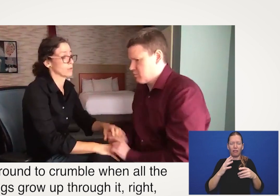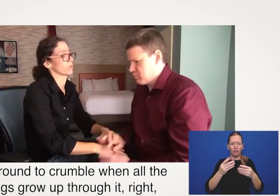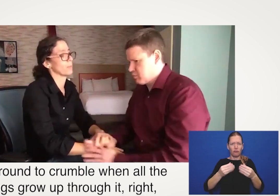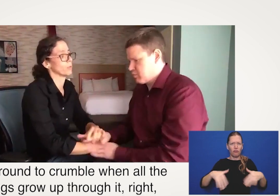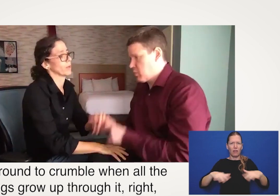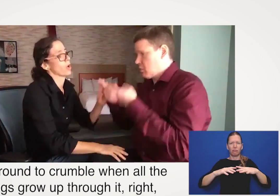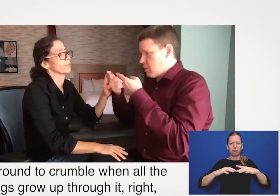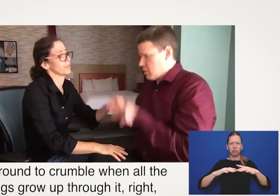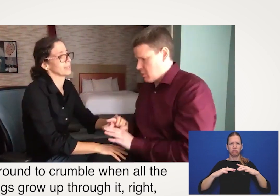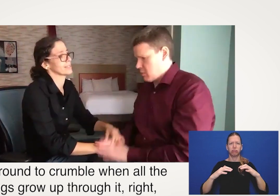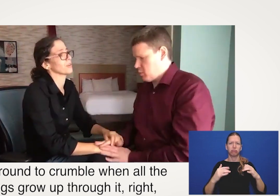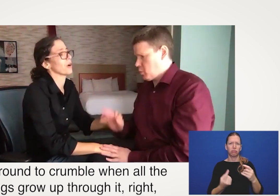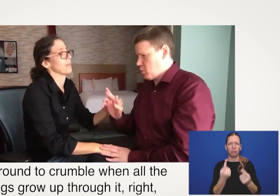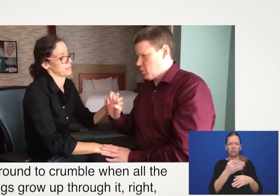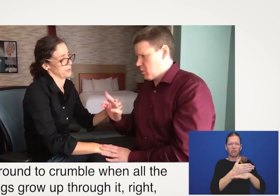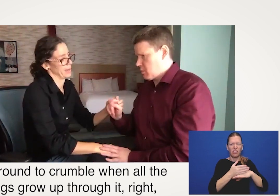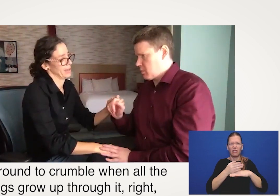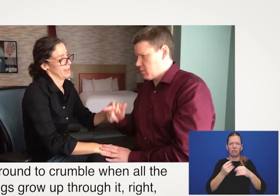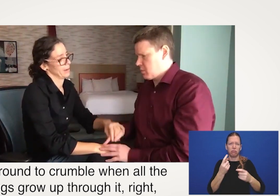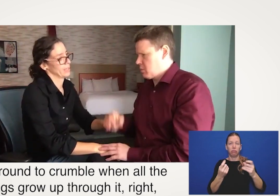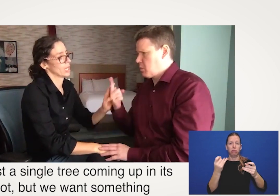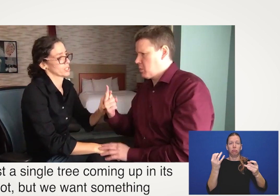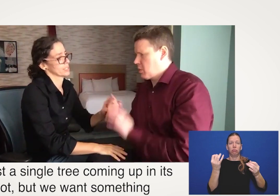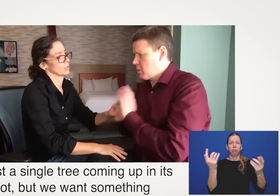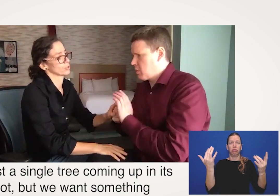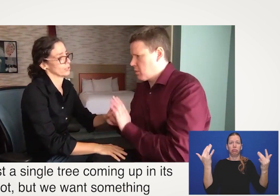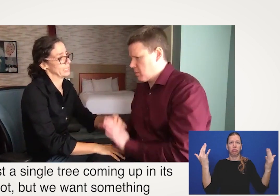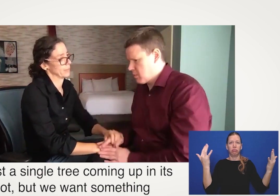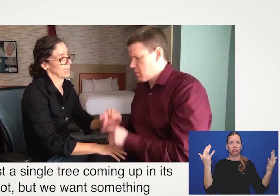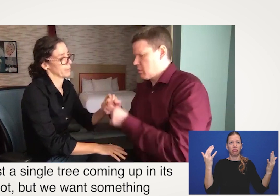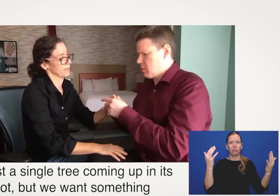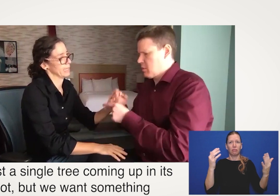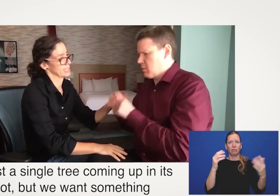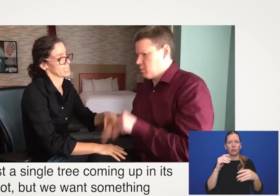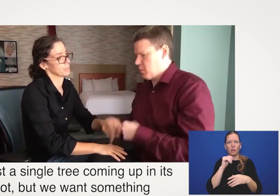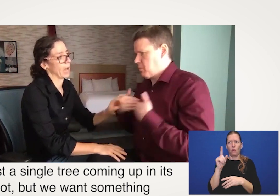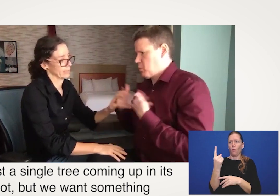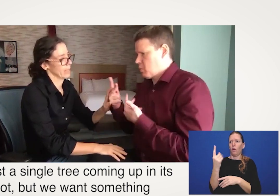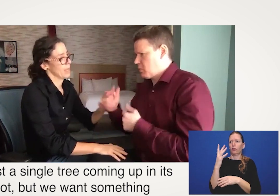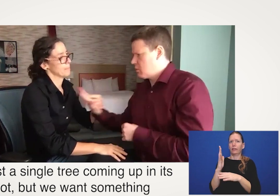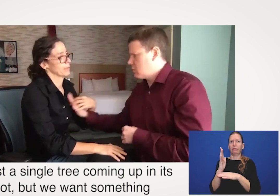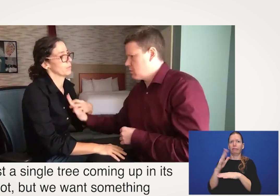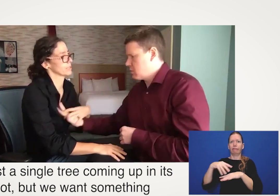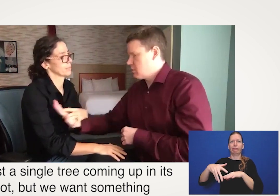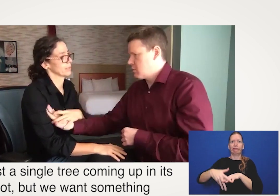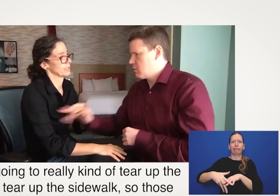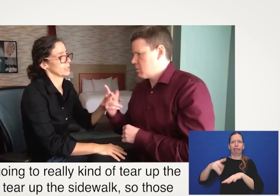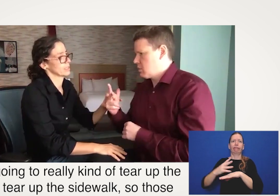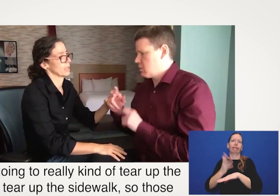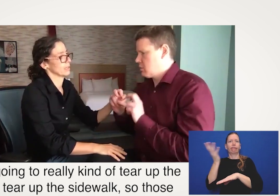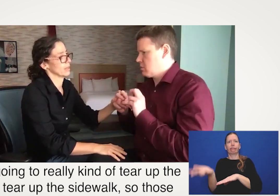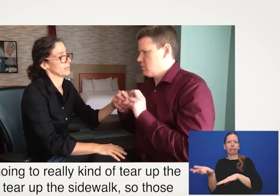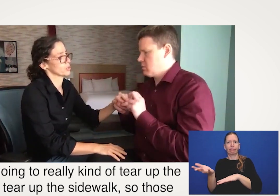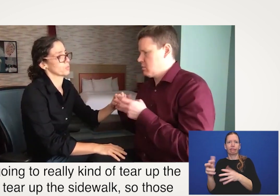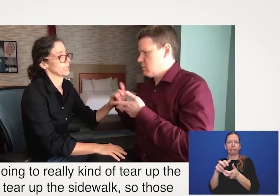the ground to crumble when all of the things grow up through it, right? Not just a single tree coming up in its spot, but we want something that is